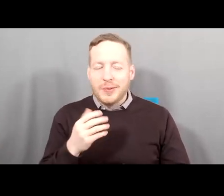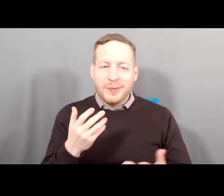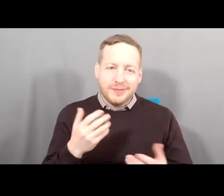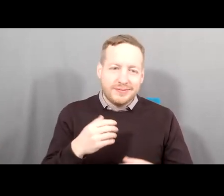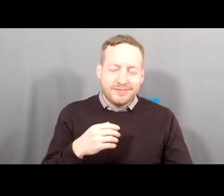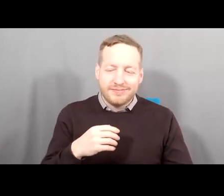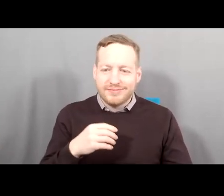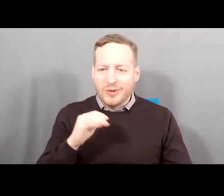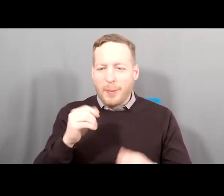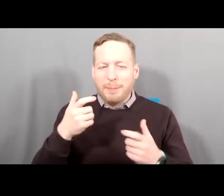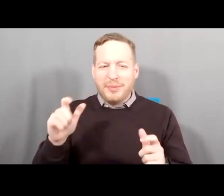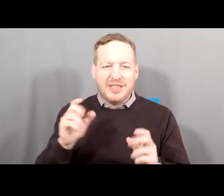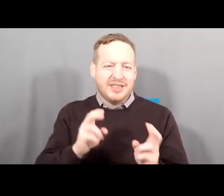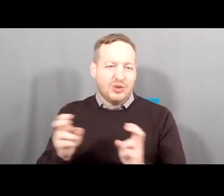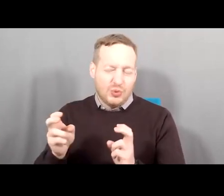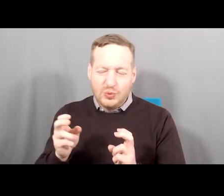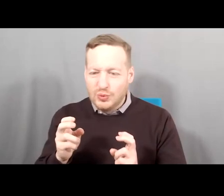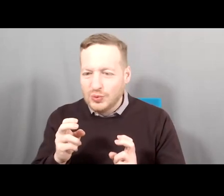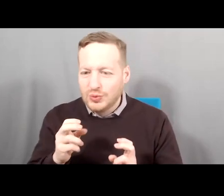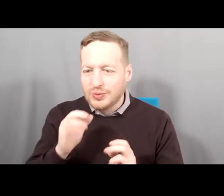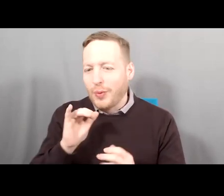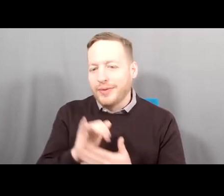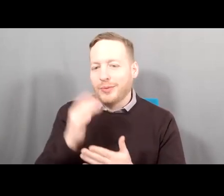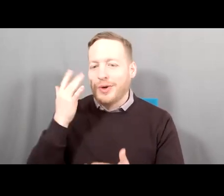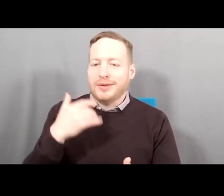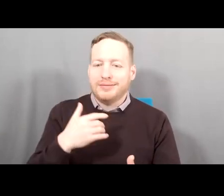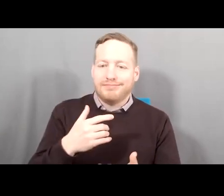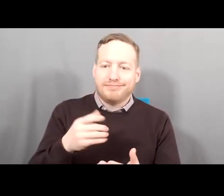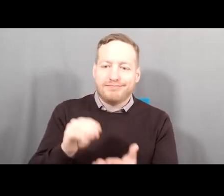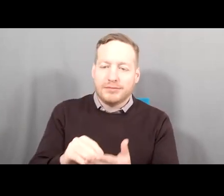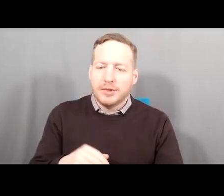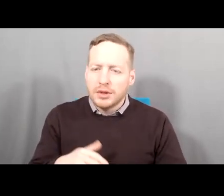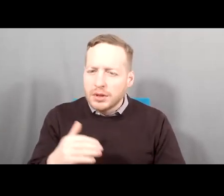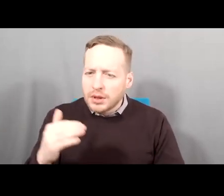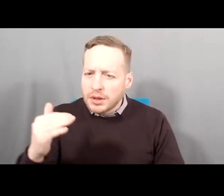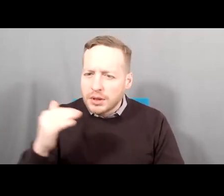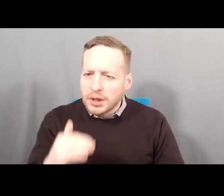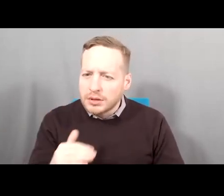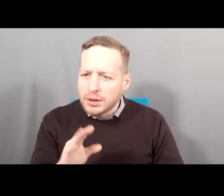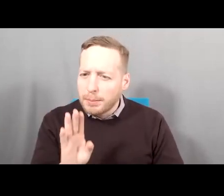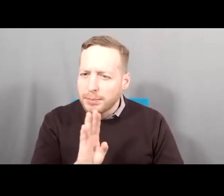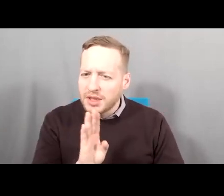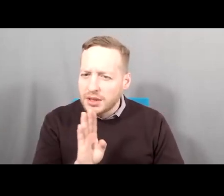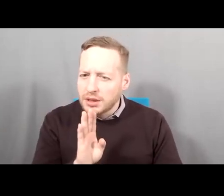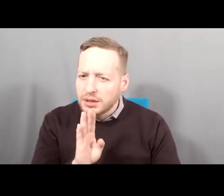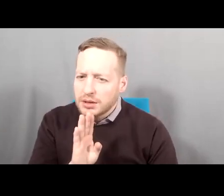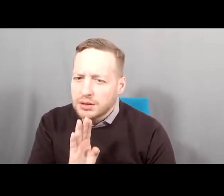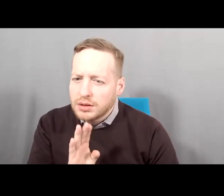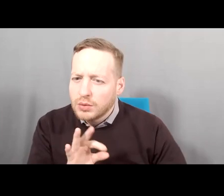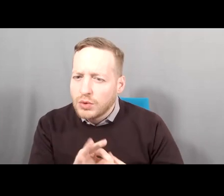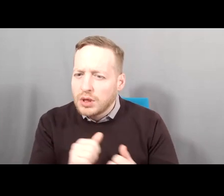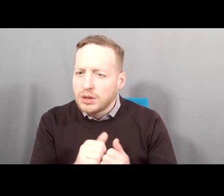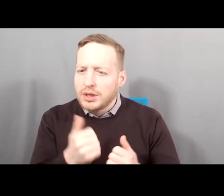Rhode Island, that there's a scarcity of vaccines. There's a big issue about supply. So I did put that